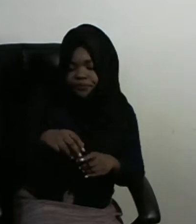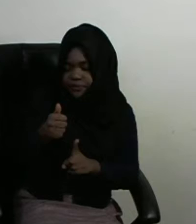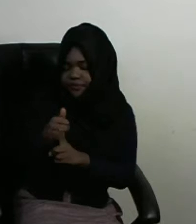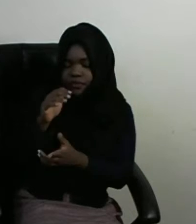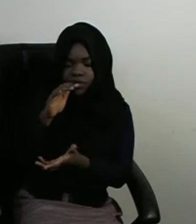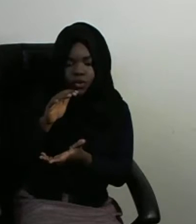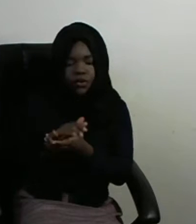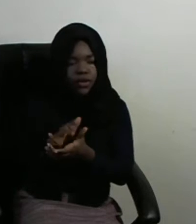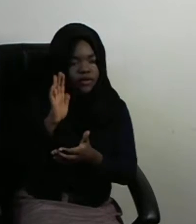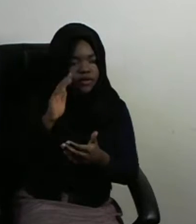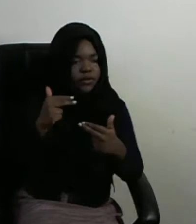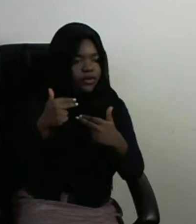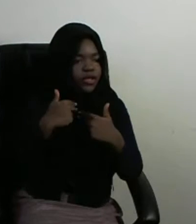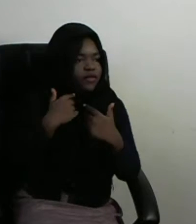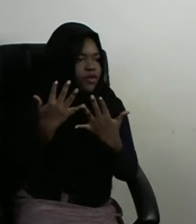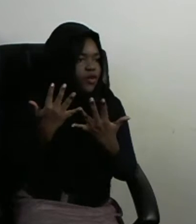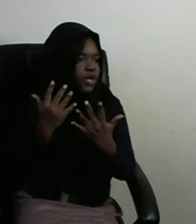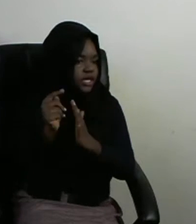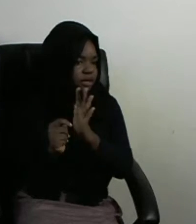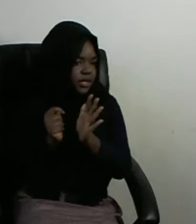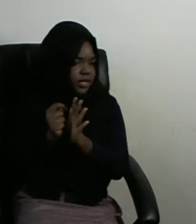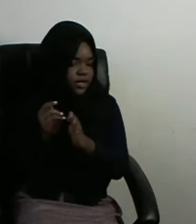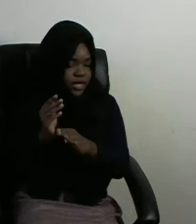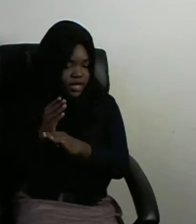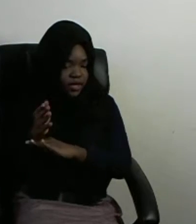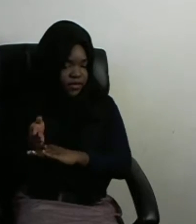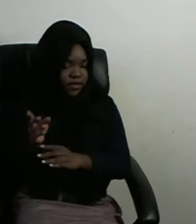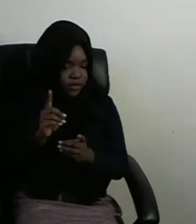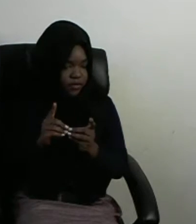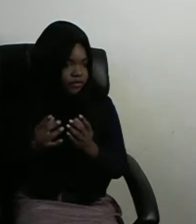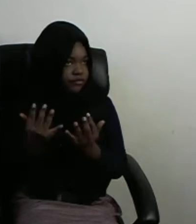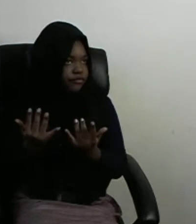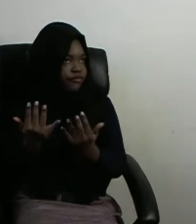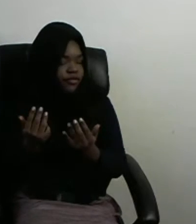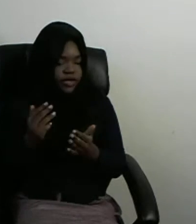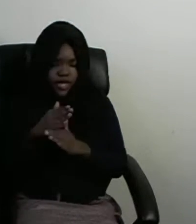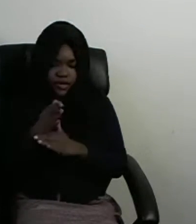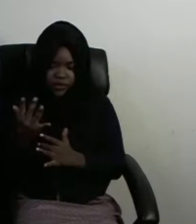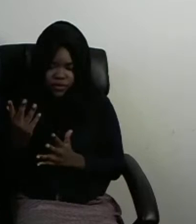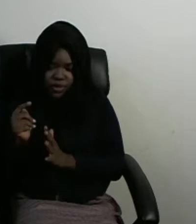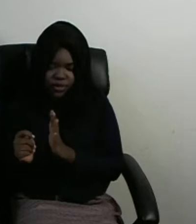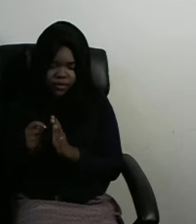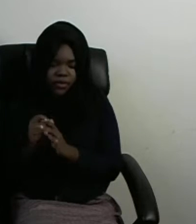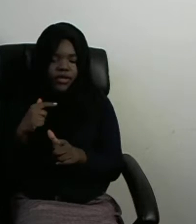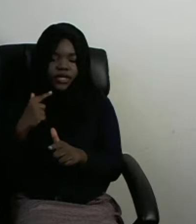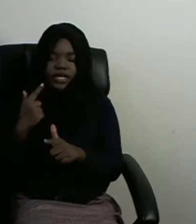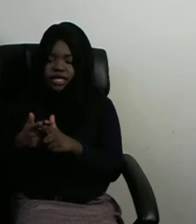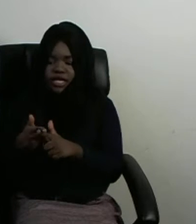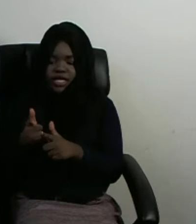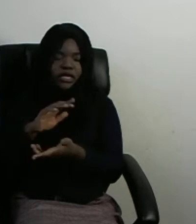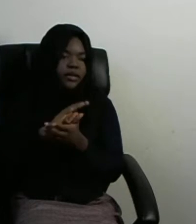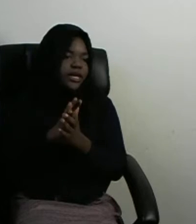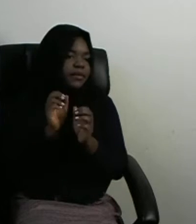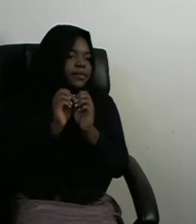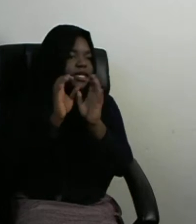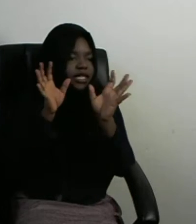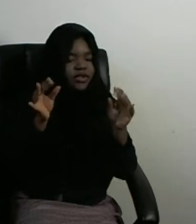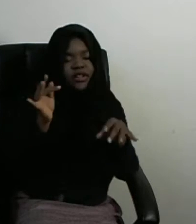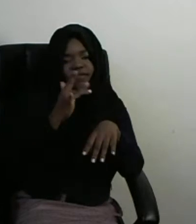wife will have a waiting period after this divorce, and after the waiting period, she becomes clear